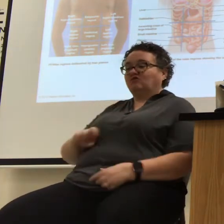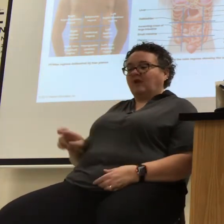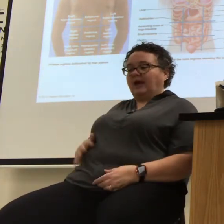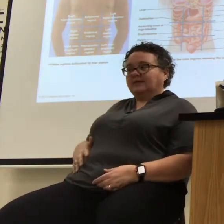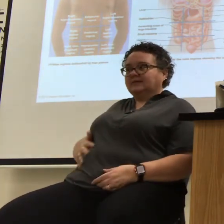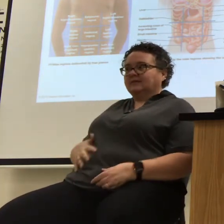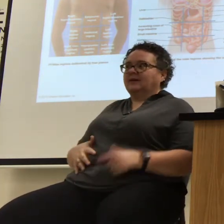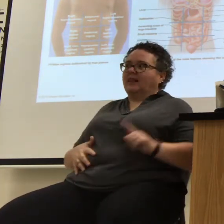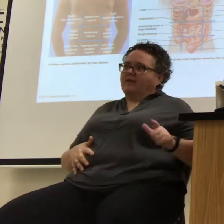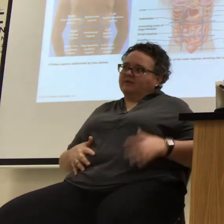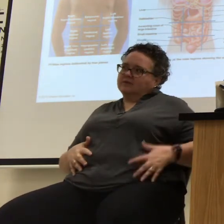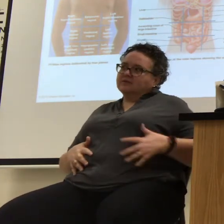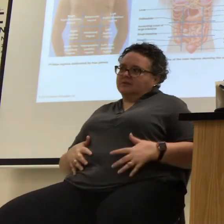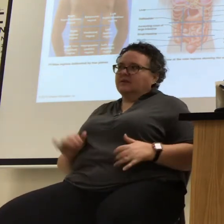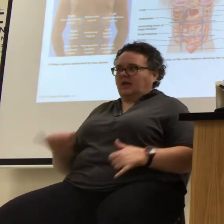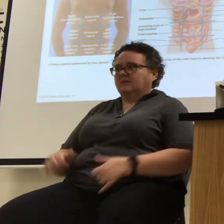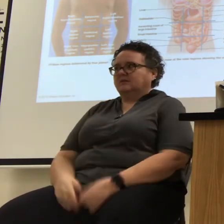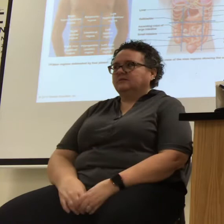Umbilicus.